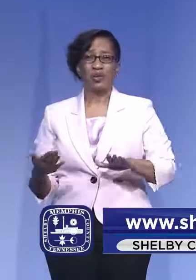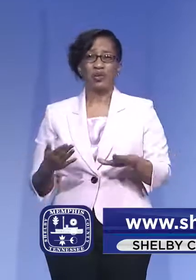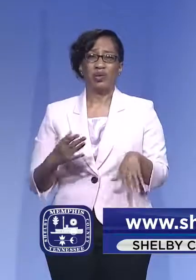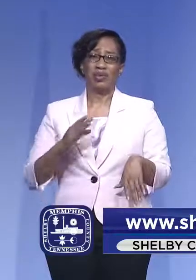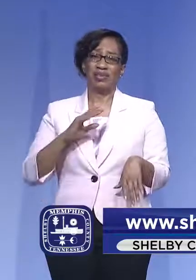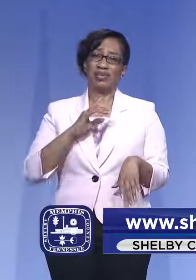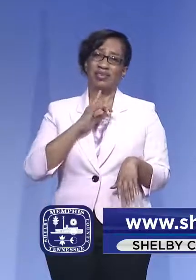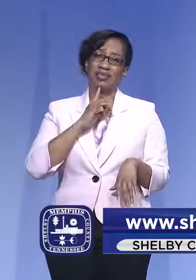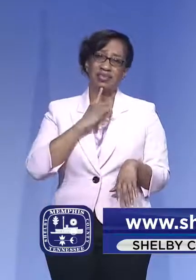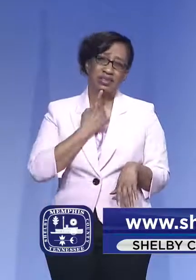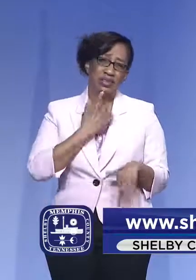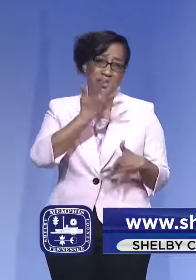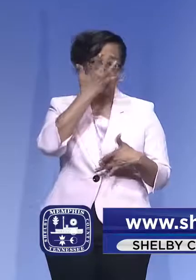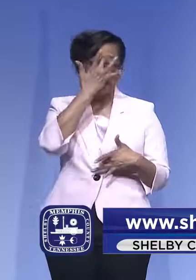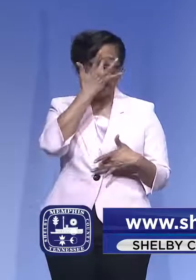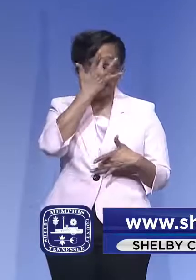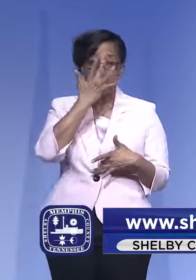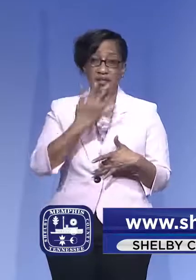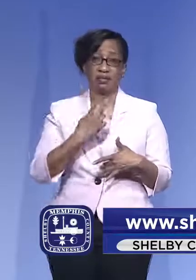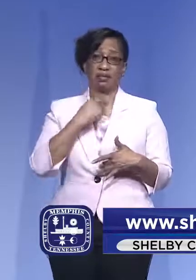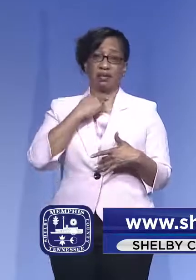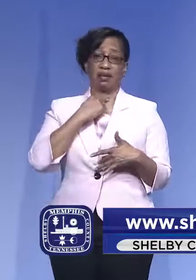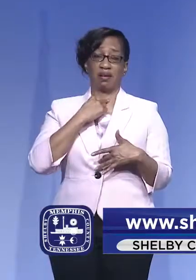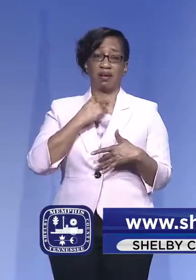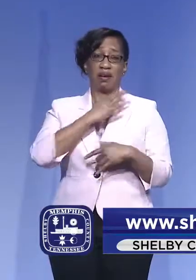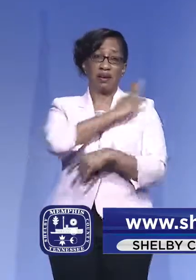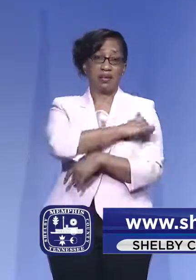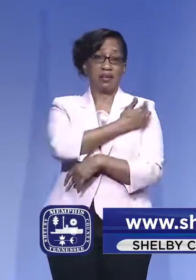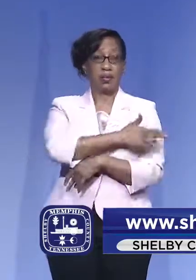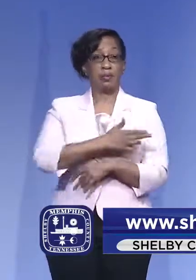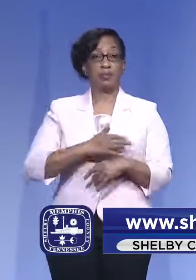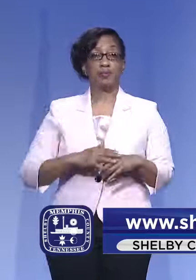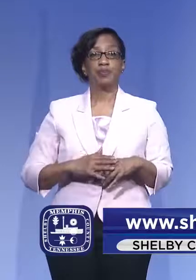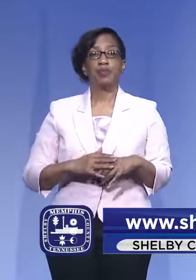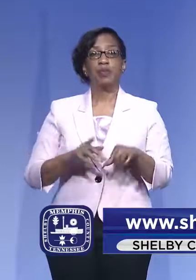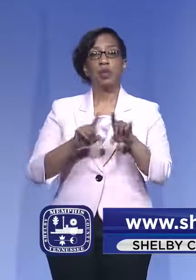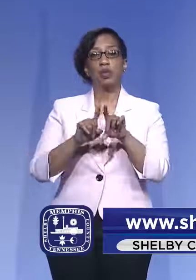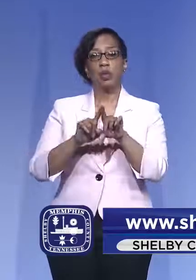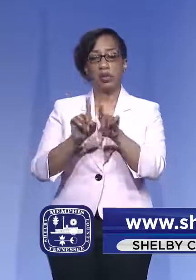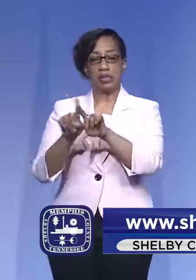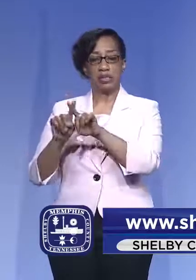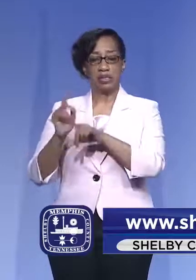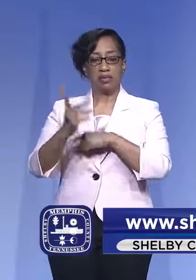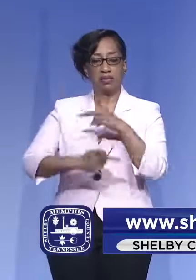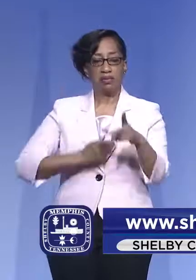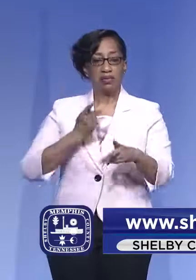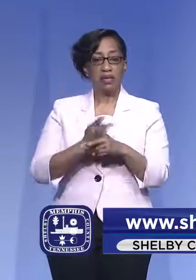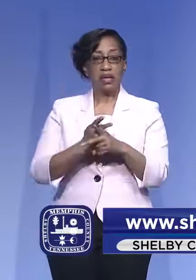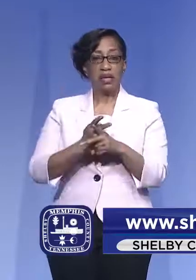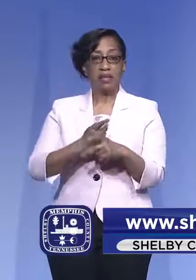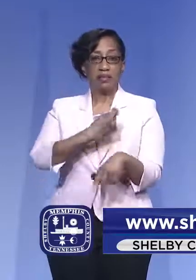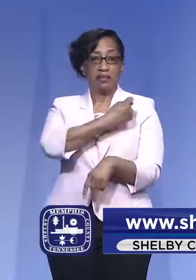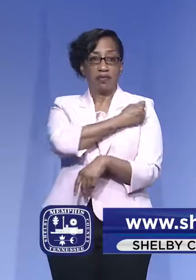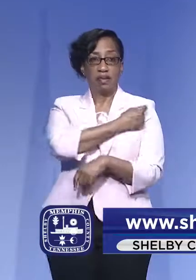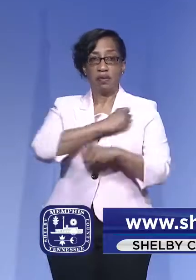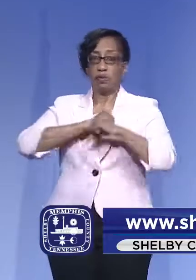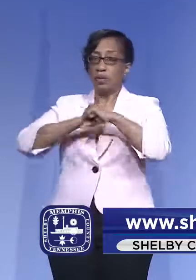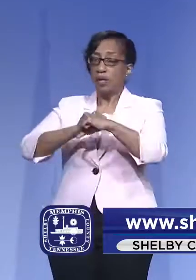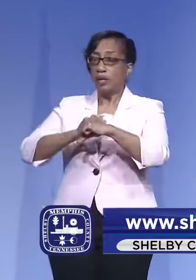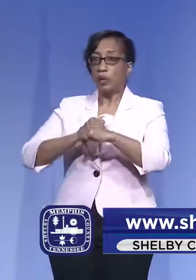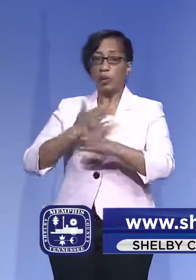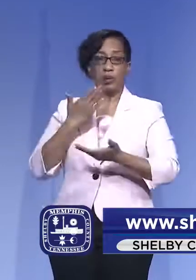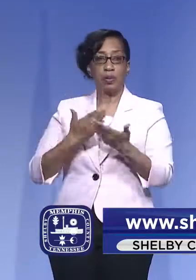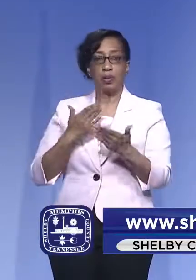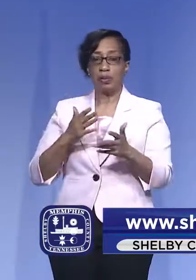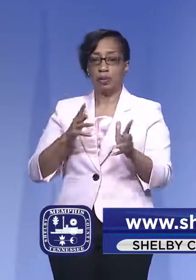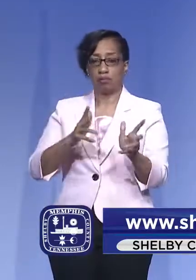hospital. And with many of the variants, the vaccine is completely protective. You're not even likely to experience symptoms